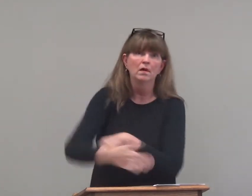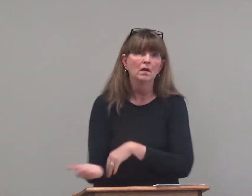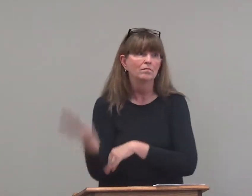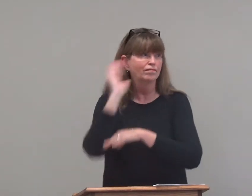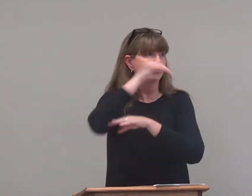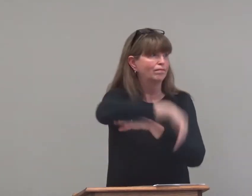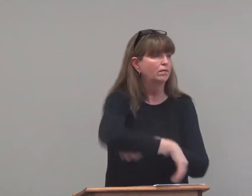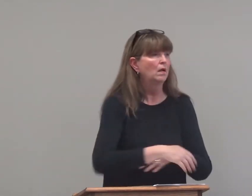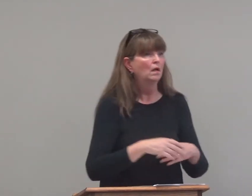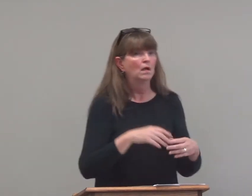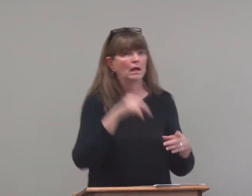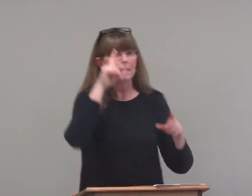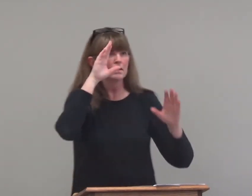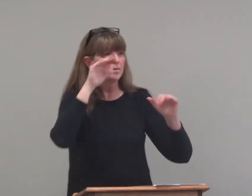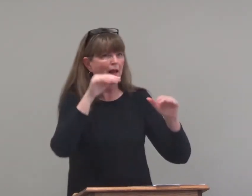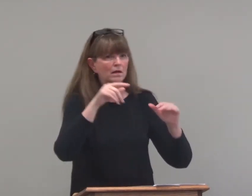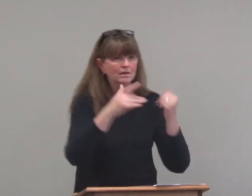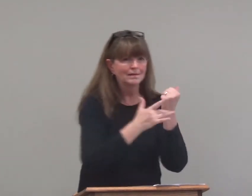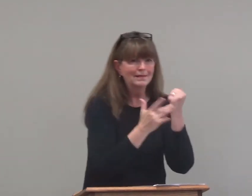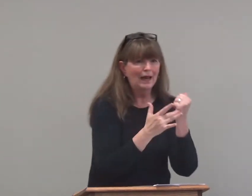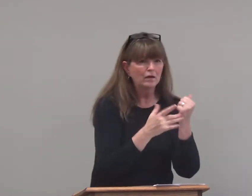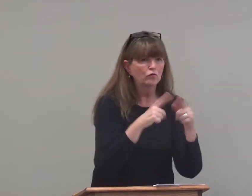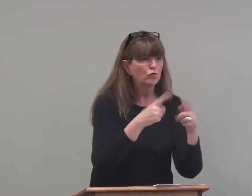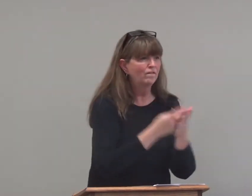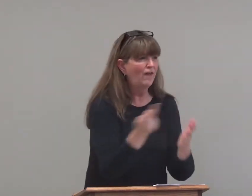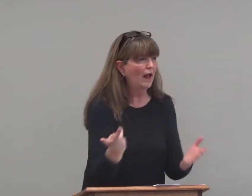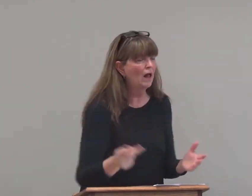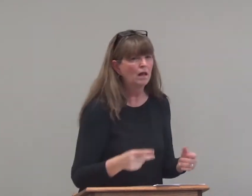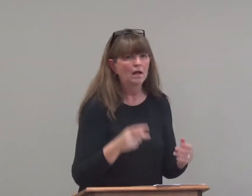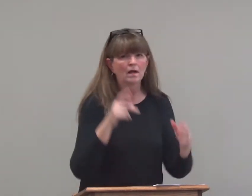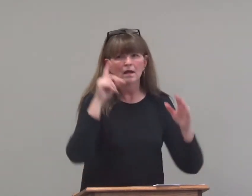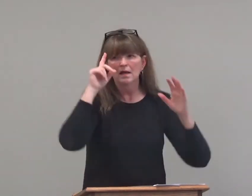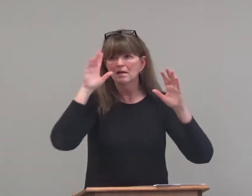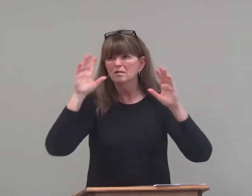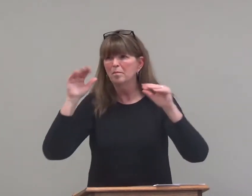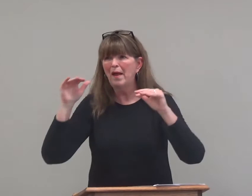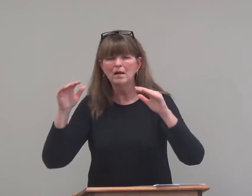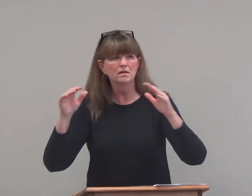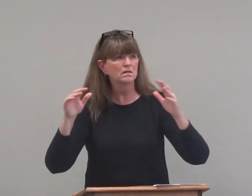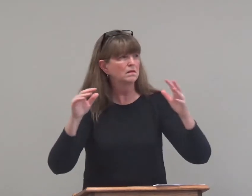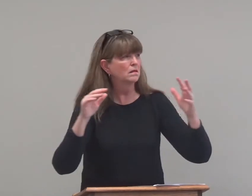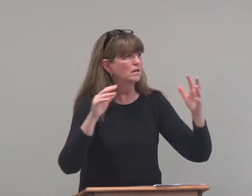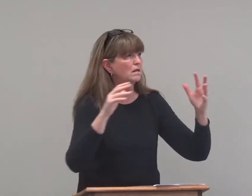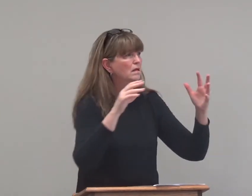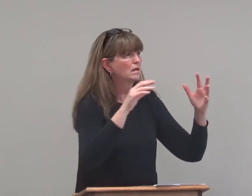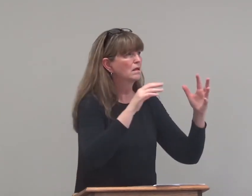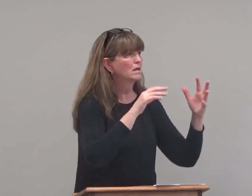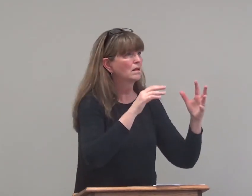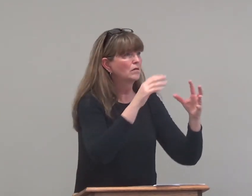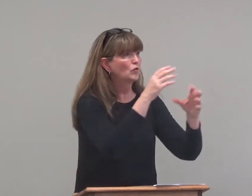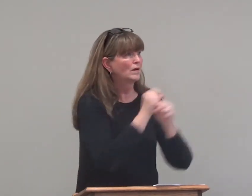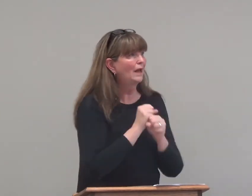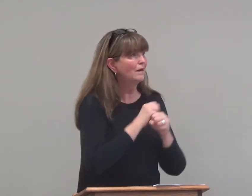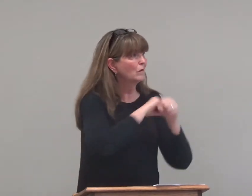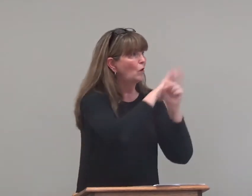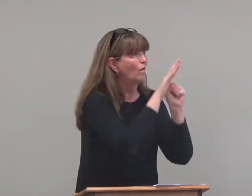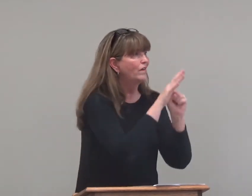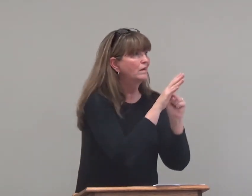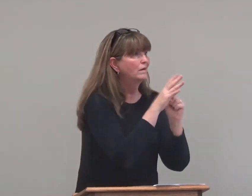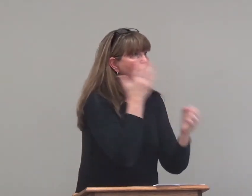you work two jobs. We expect to have tech to fail. We need to anticipate that we're going to